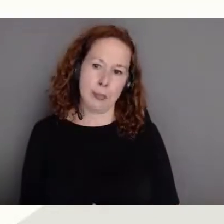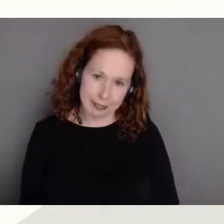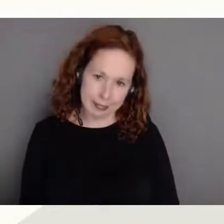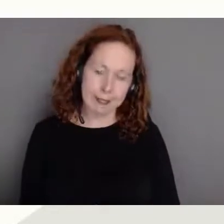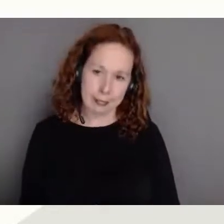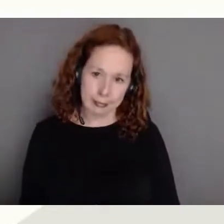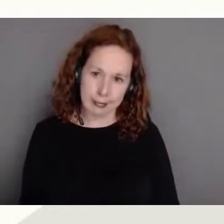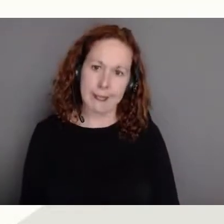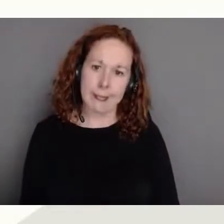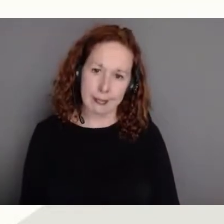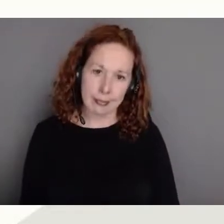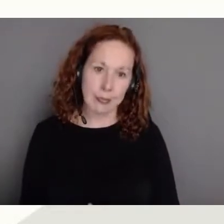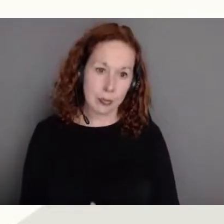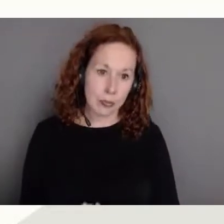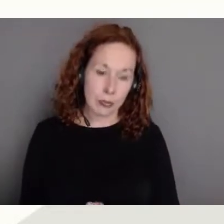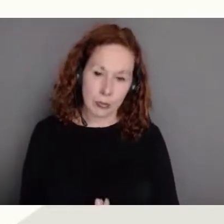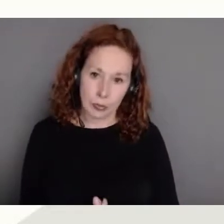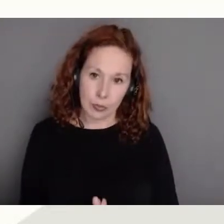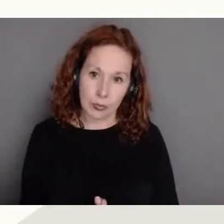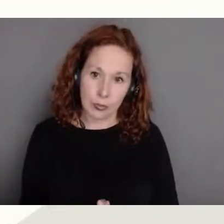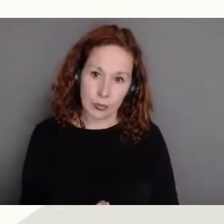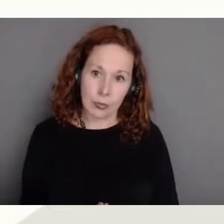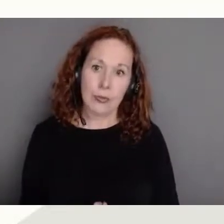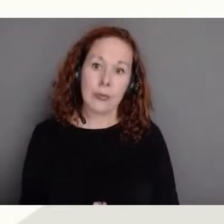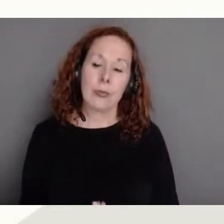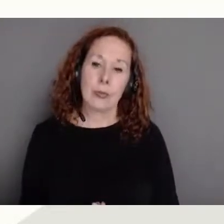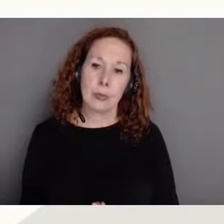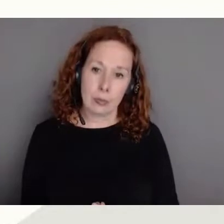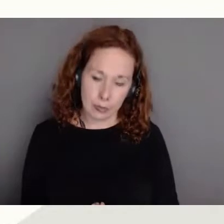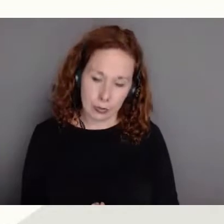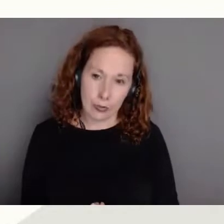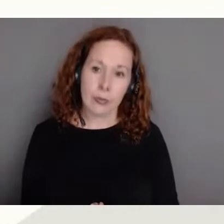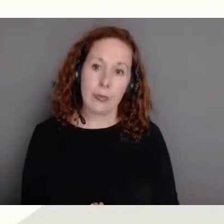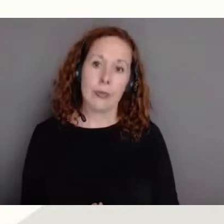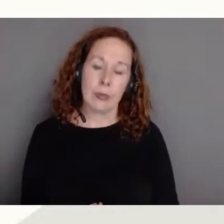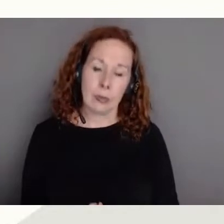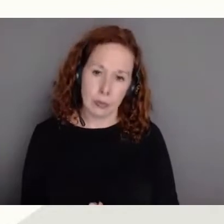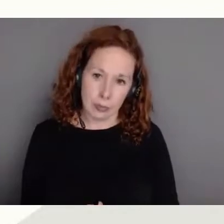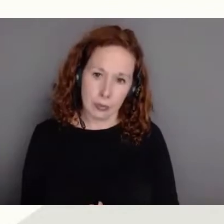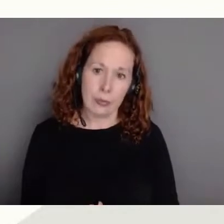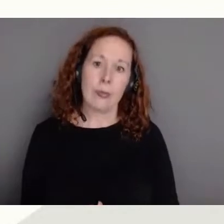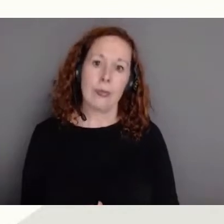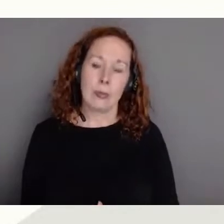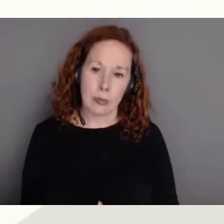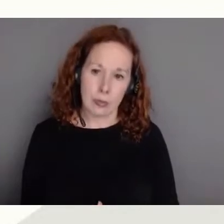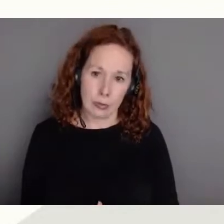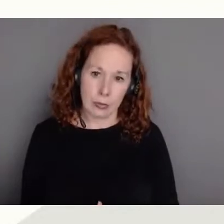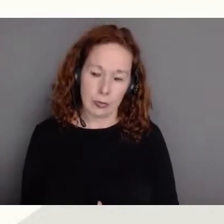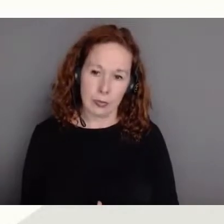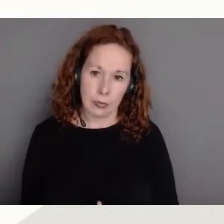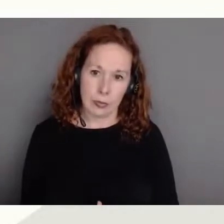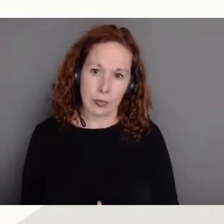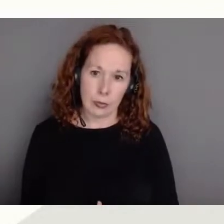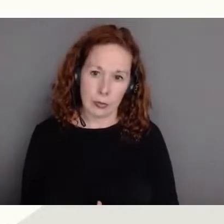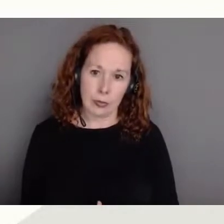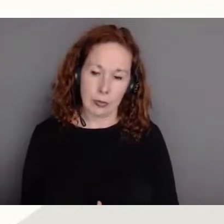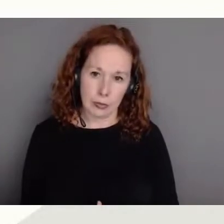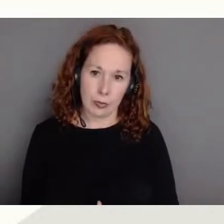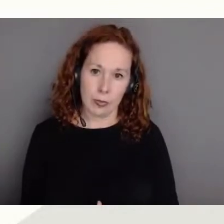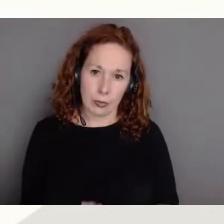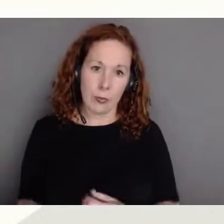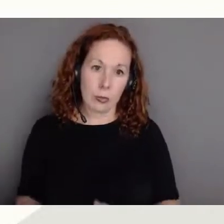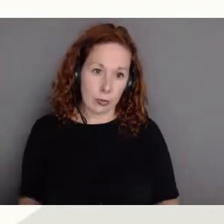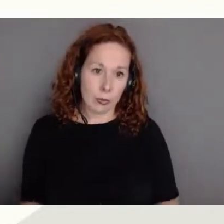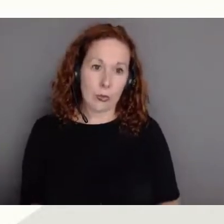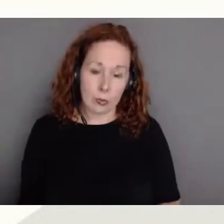individual. Oh, I love that. An ally of the culture. That is a super cool way to look at it, and something that I didn't even think